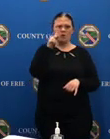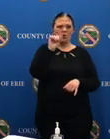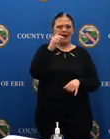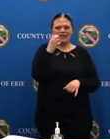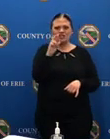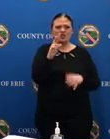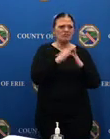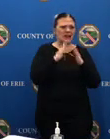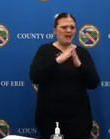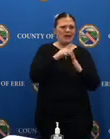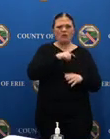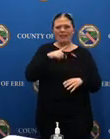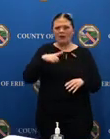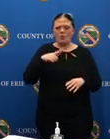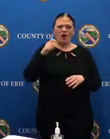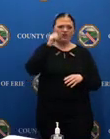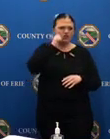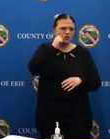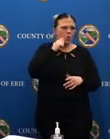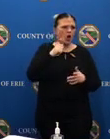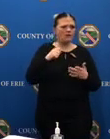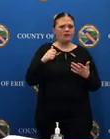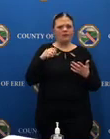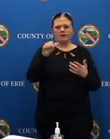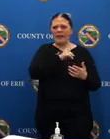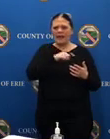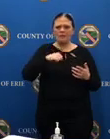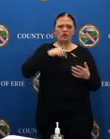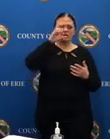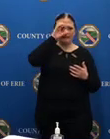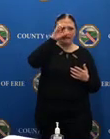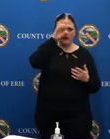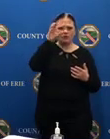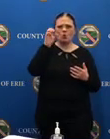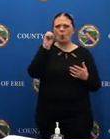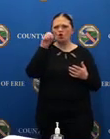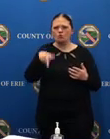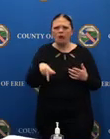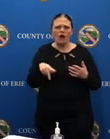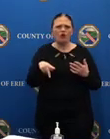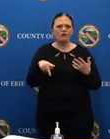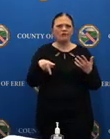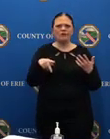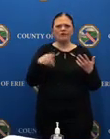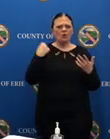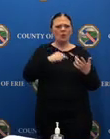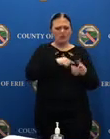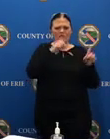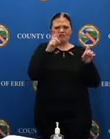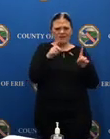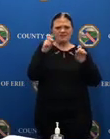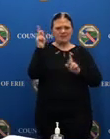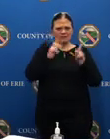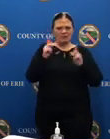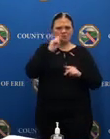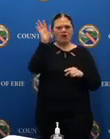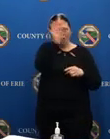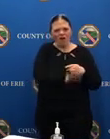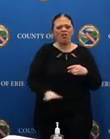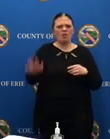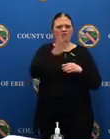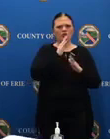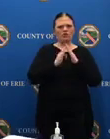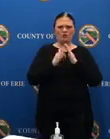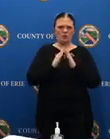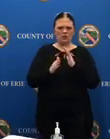Kaisertown, in Lackawanna, Cheektowaga, Amherst, Clarence, Orchard Park. We are testing people from across the